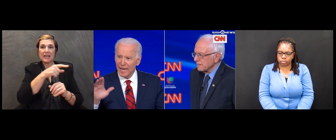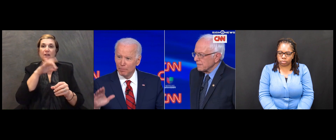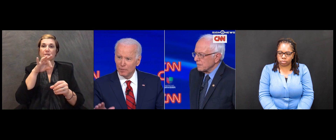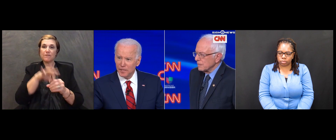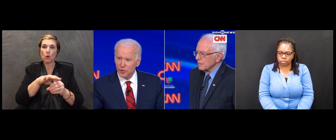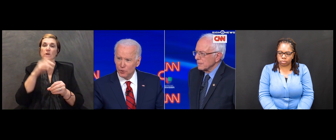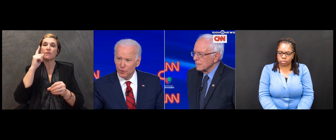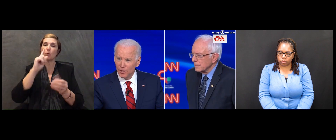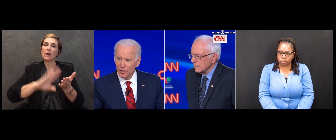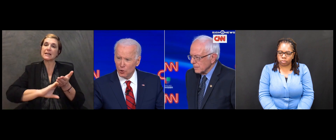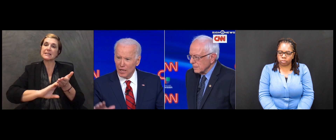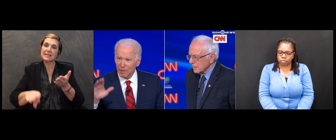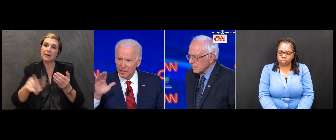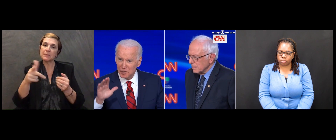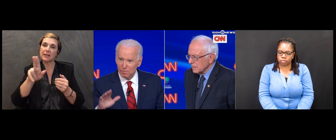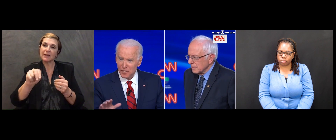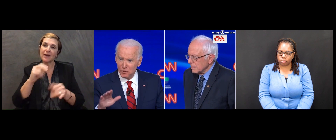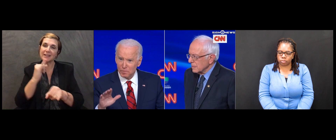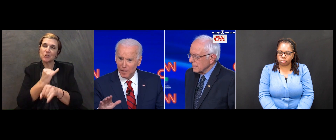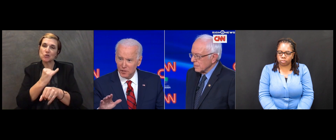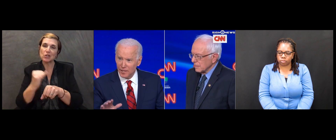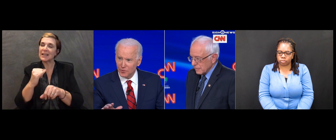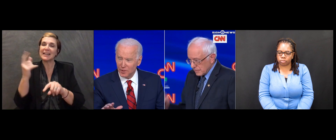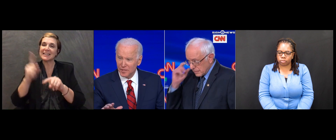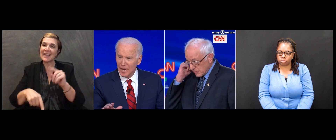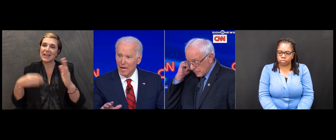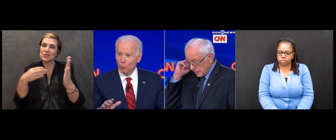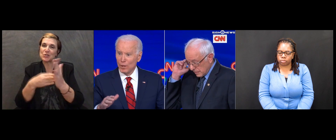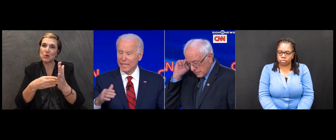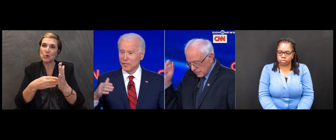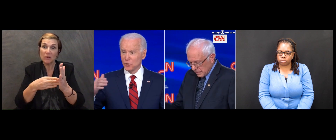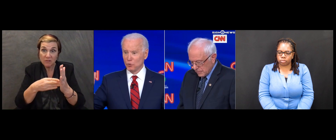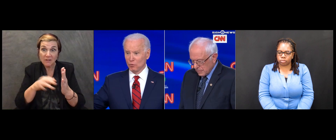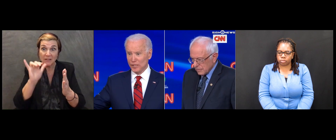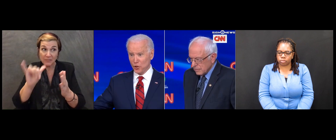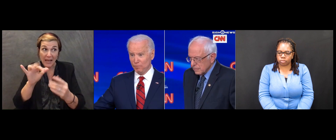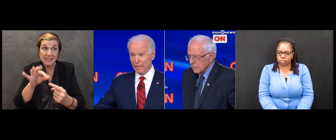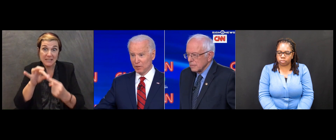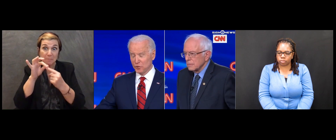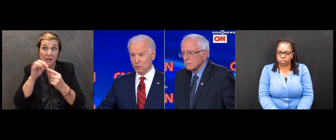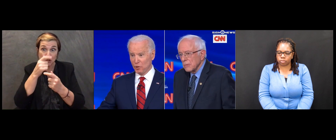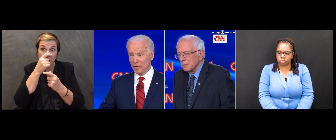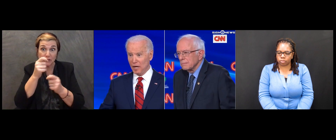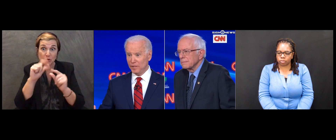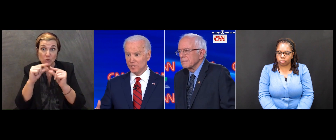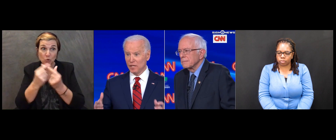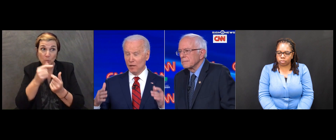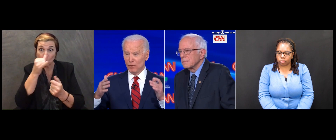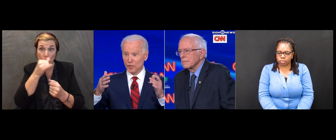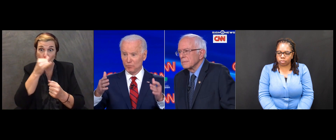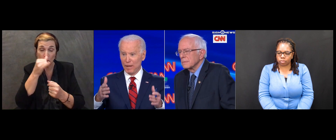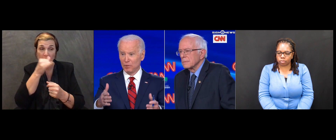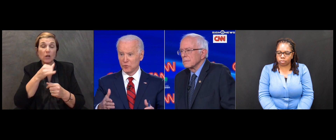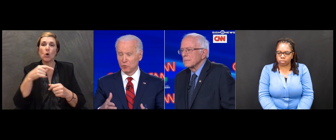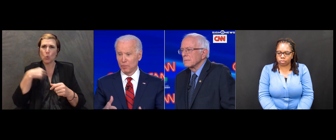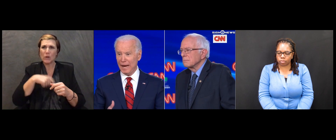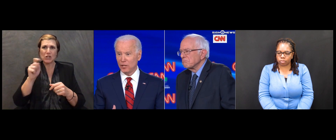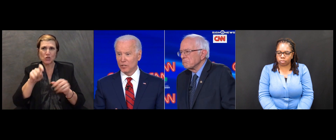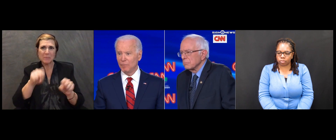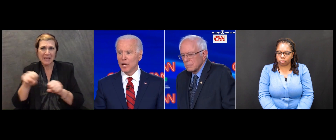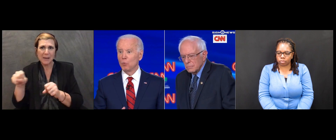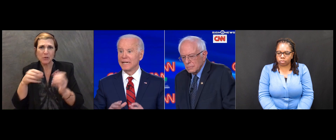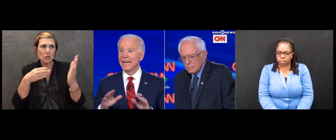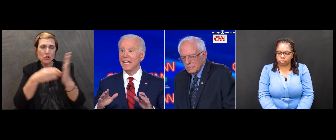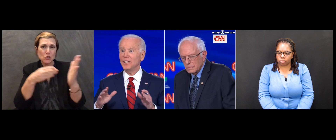from being able to be sued. Talk about a special, special interest. We can sue, we should be able to sue drug companies. We should be able to sue